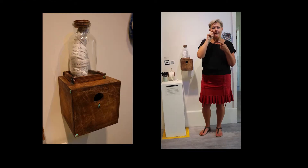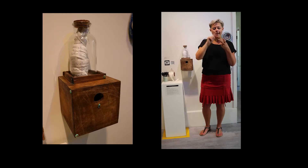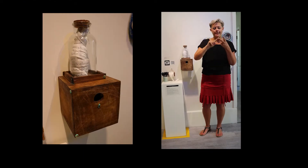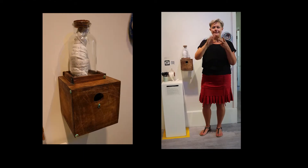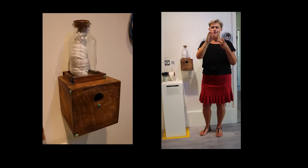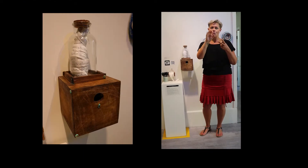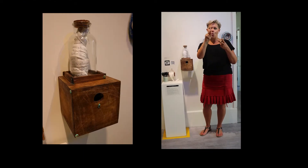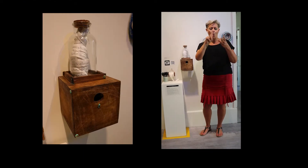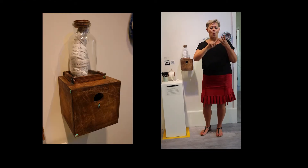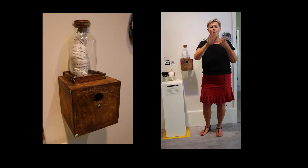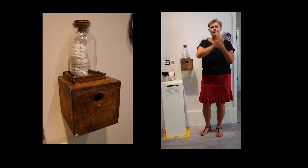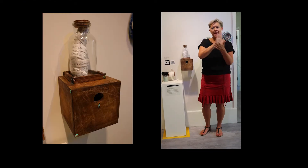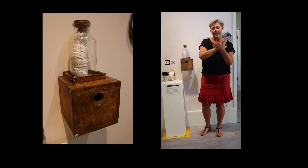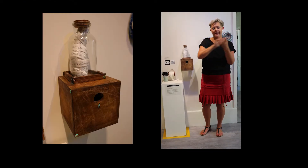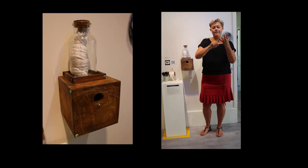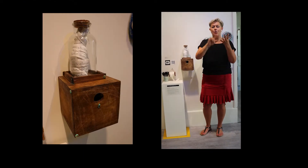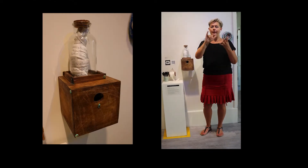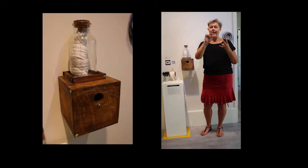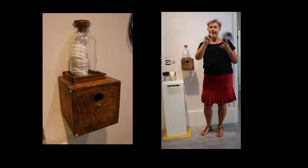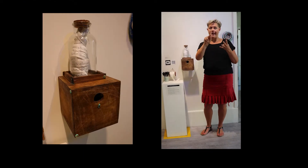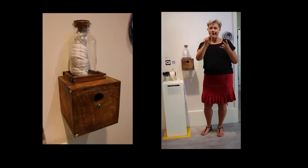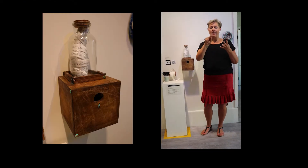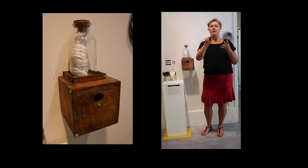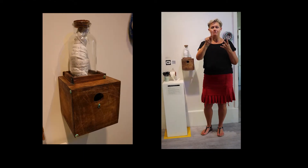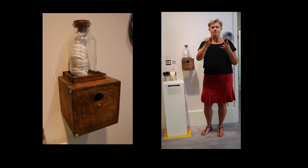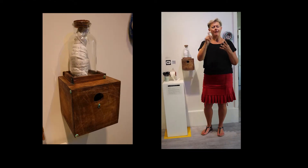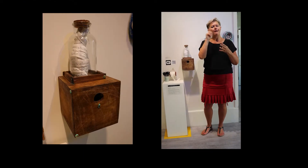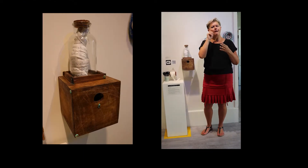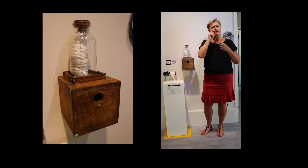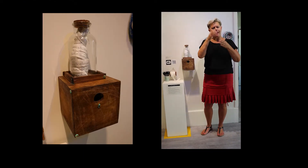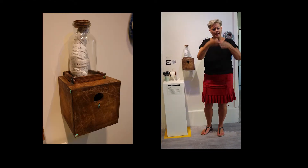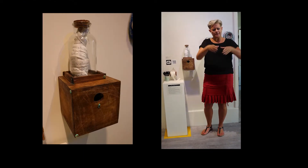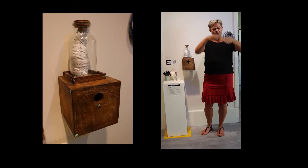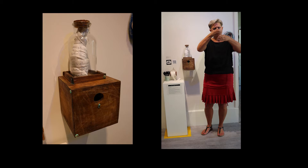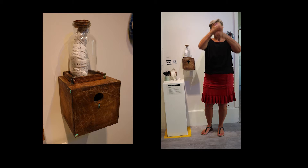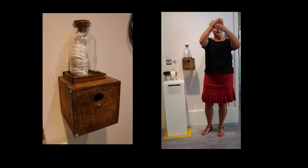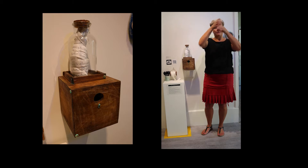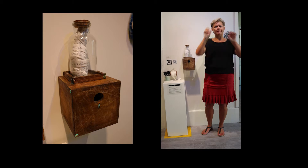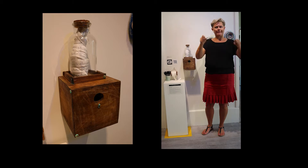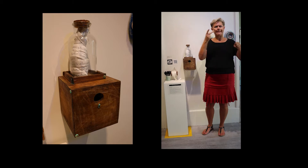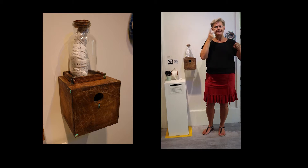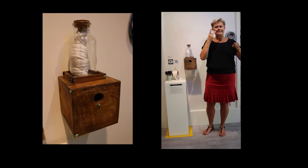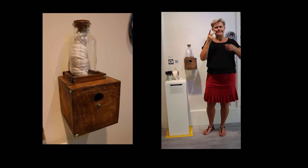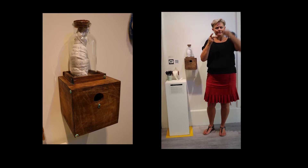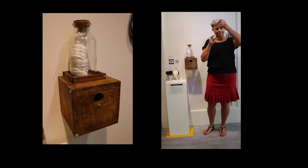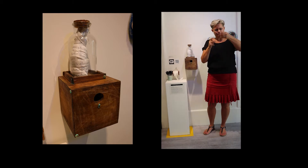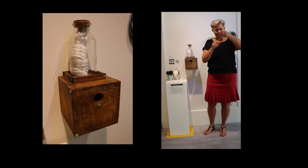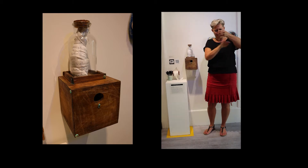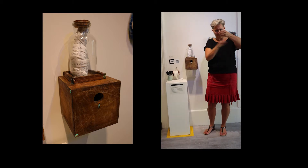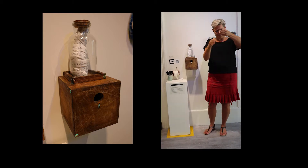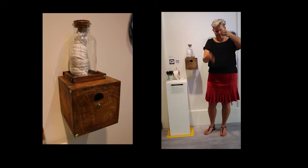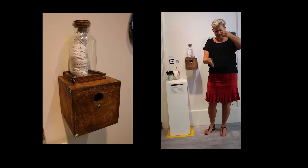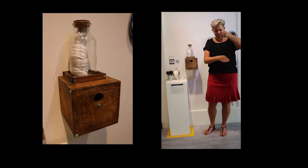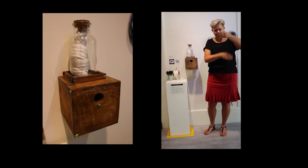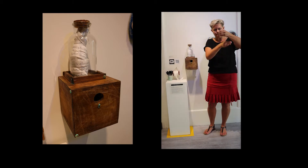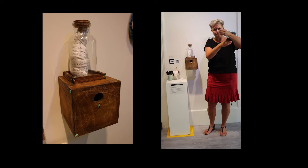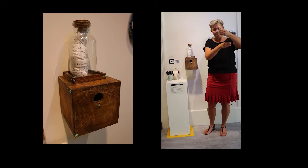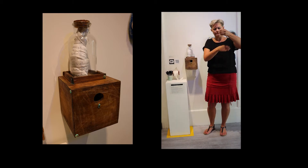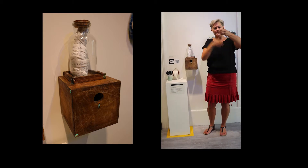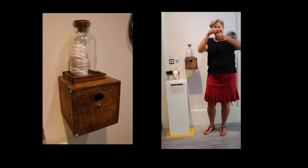Glass, cork, paper, ink. A glass bottle sits on the top of a box shelf.